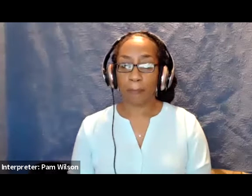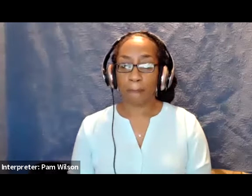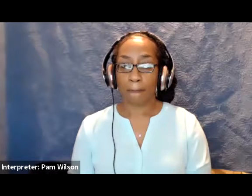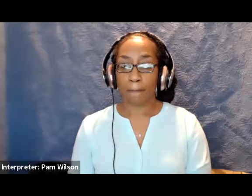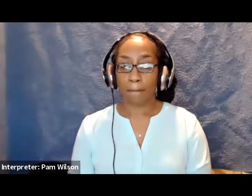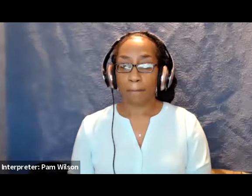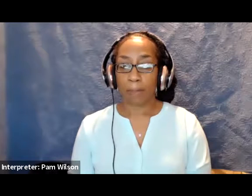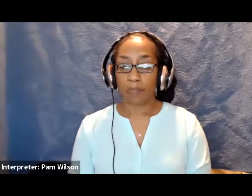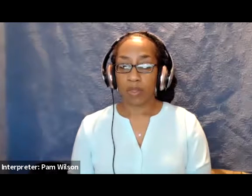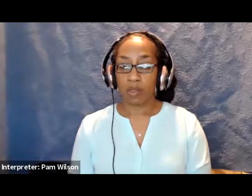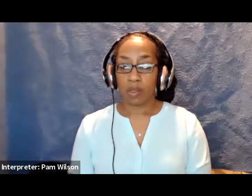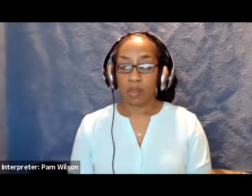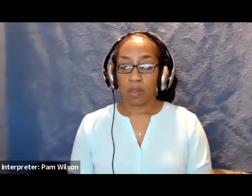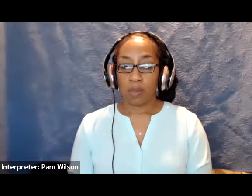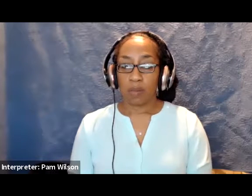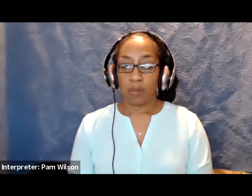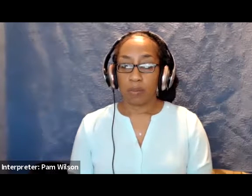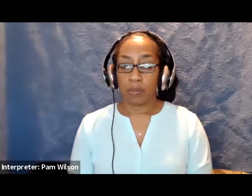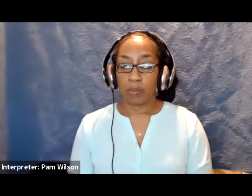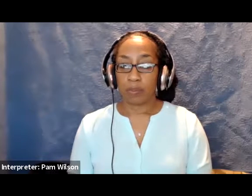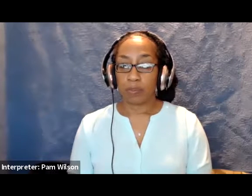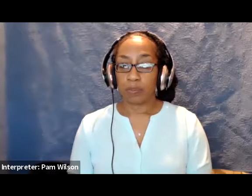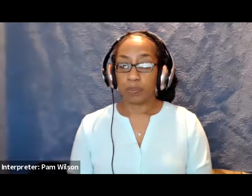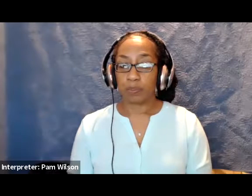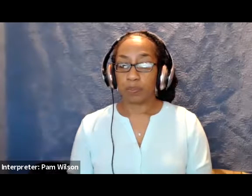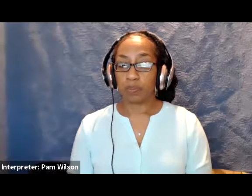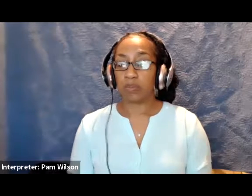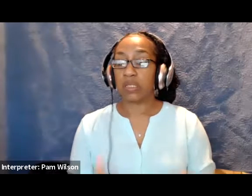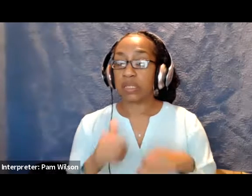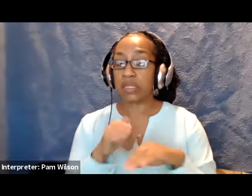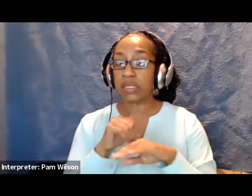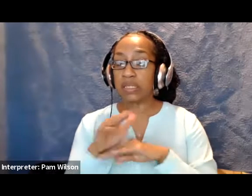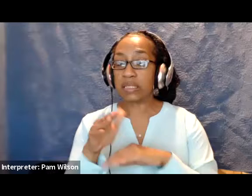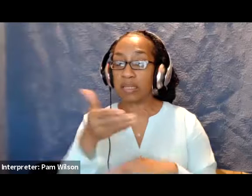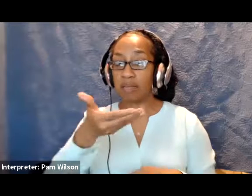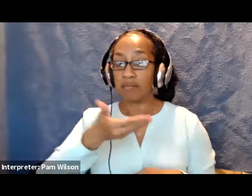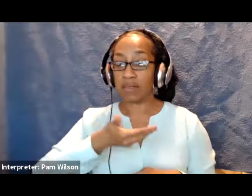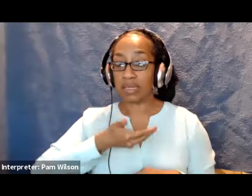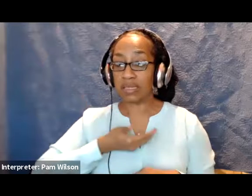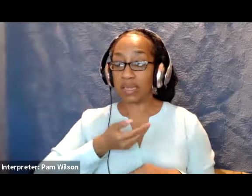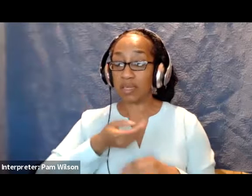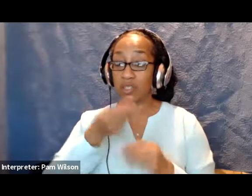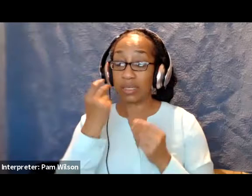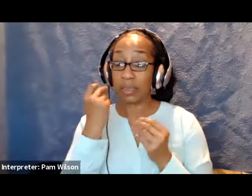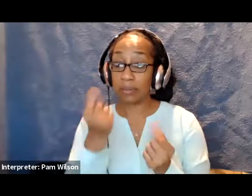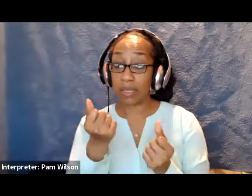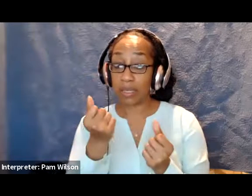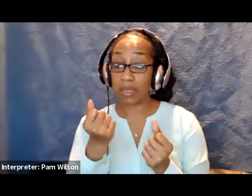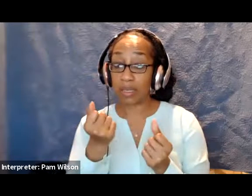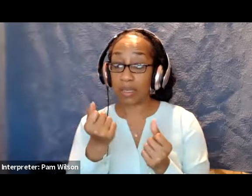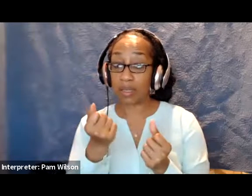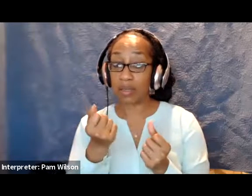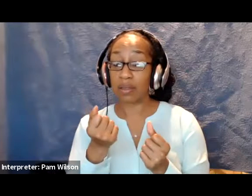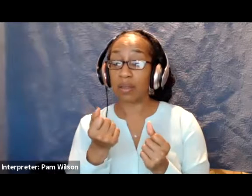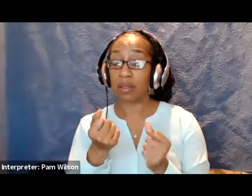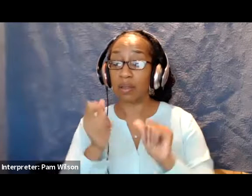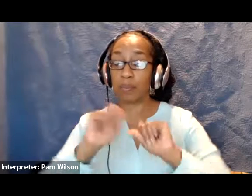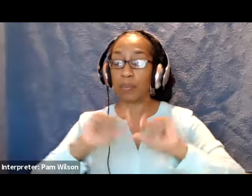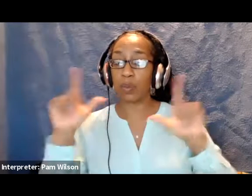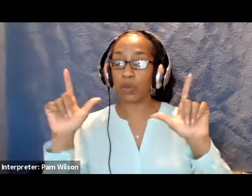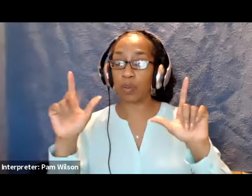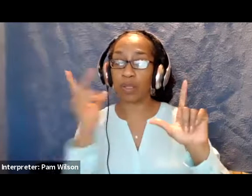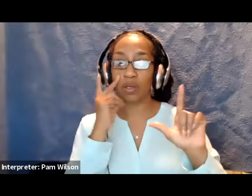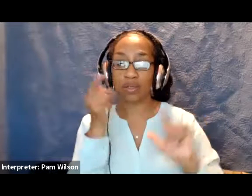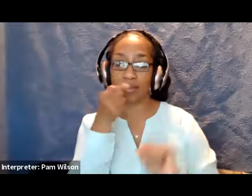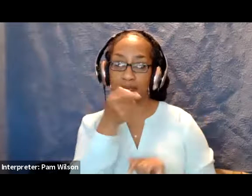Okay. So if you click send invitation immediately, this is what that person's going to see. They're basically